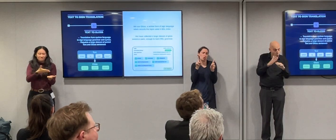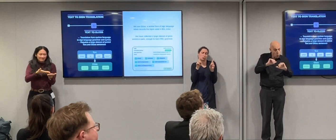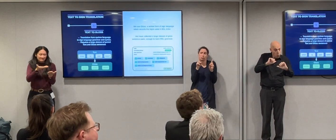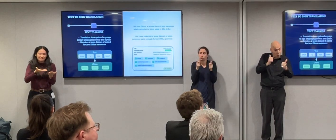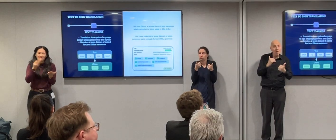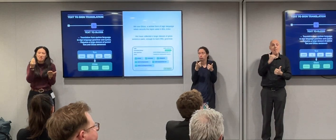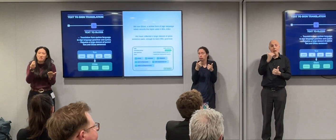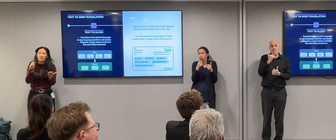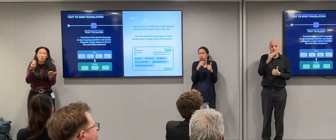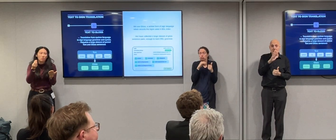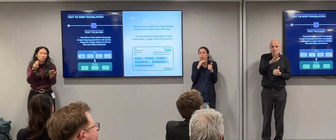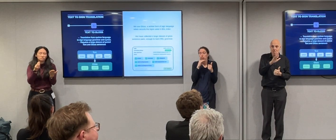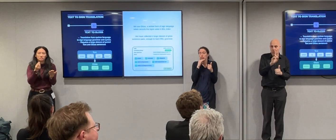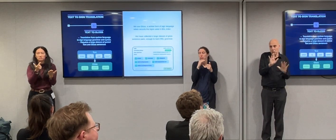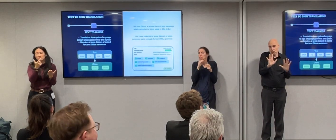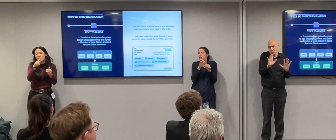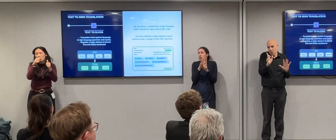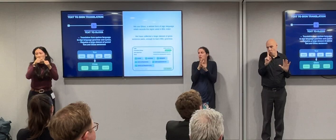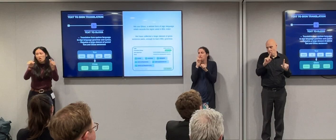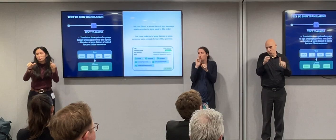enough for kind of what we're trying to do.